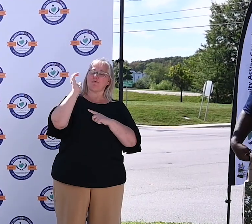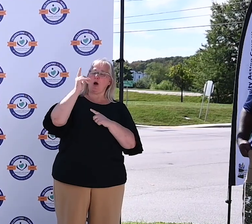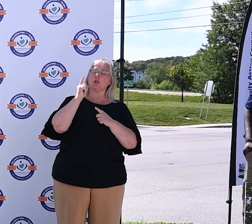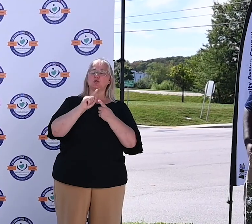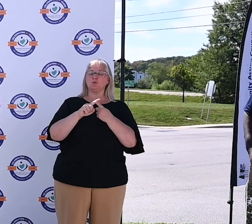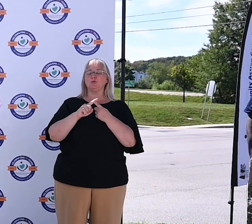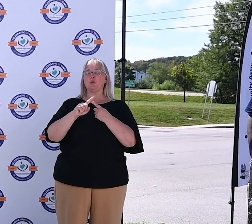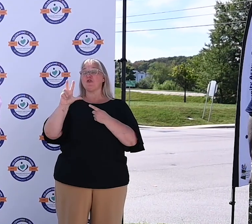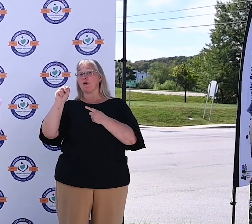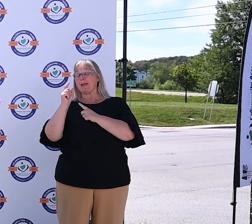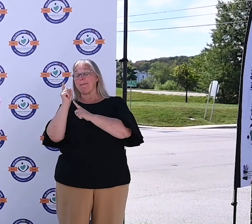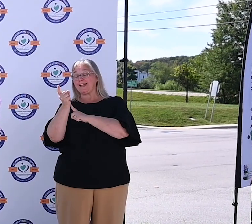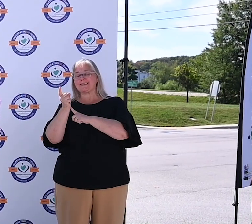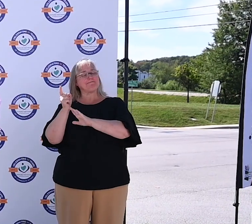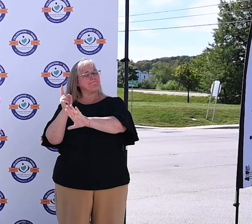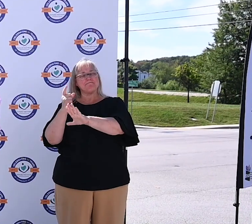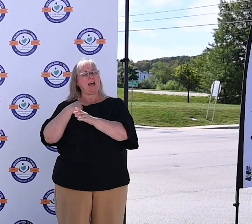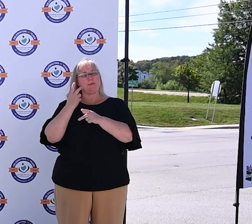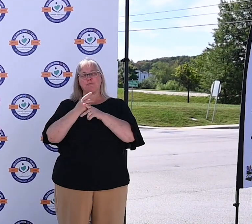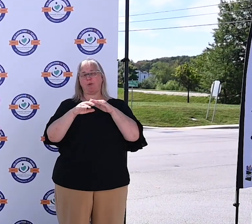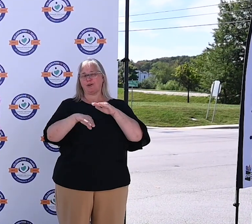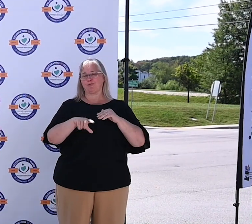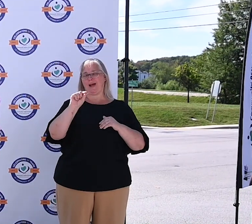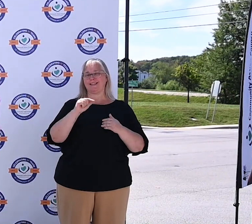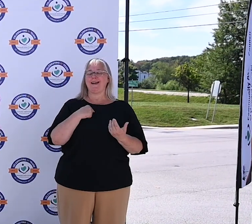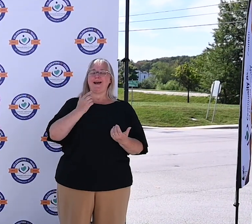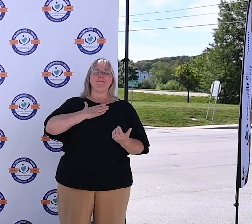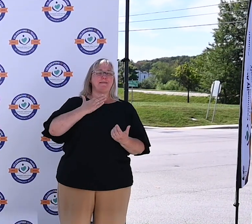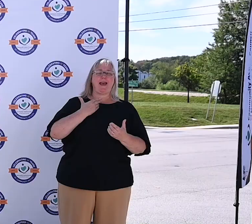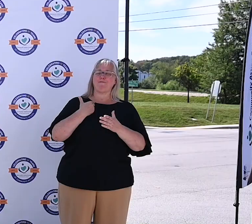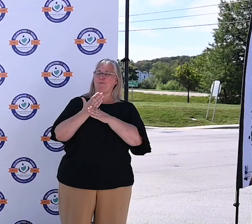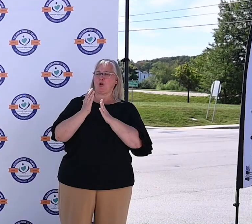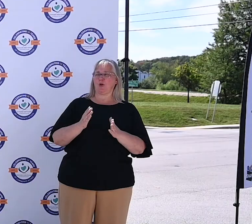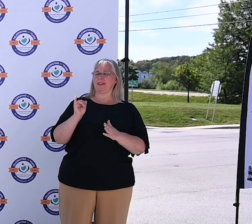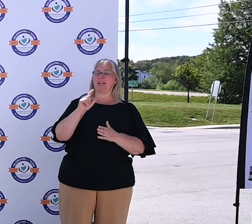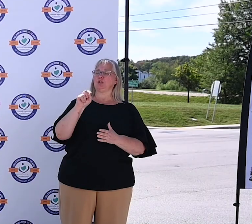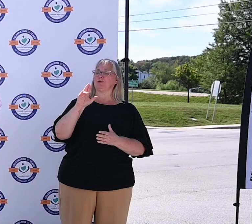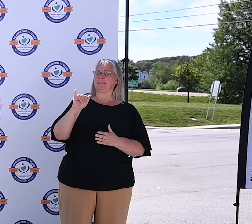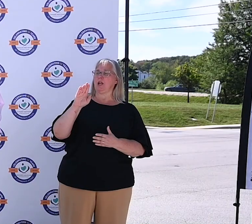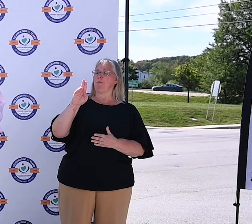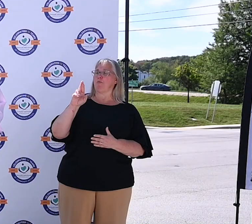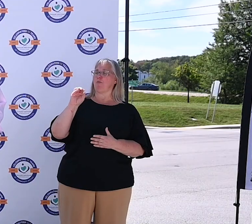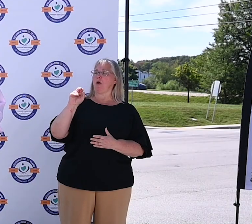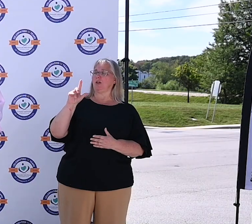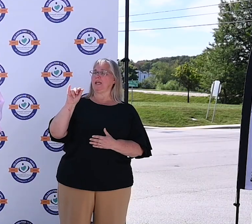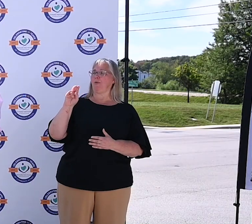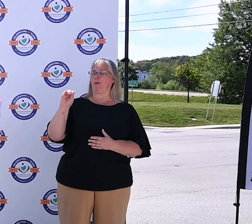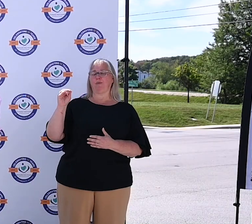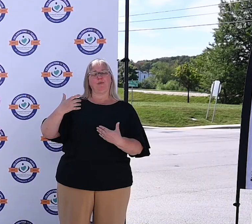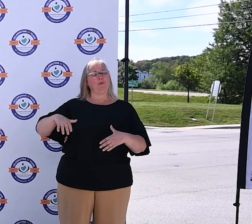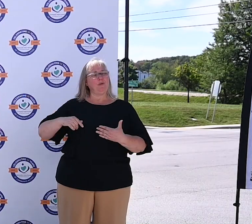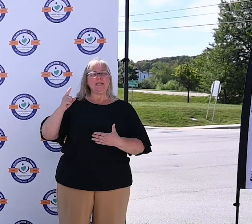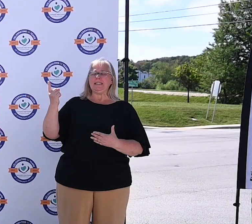it to under 20. I am so glad to have a partner like Tracy Broccolino, someone